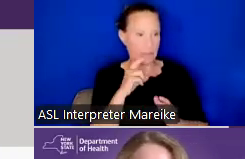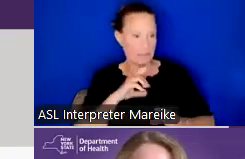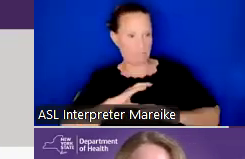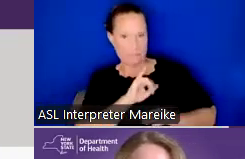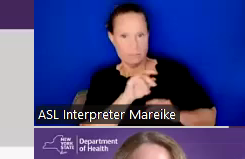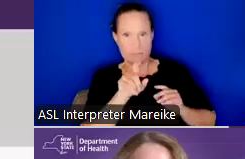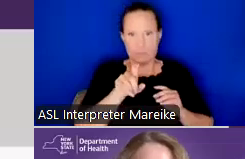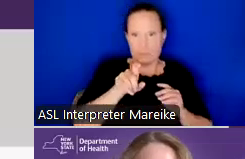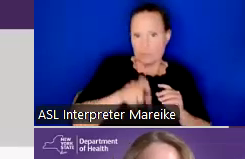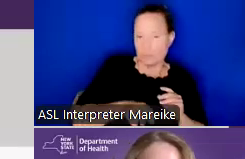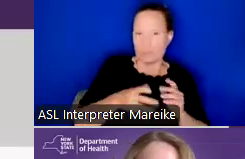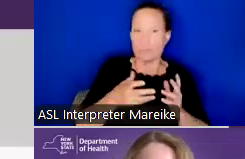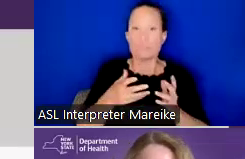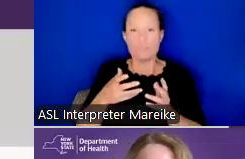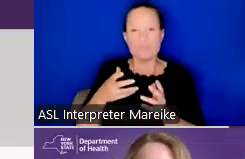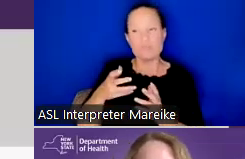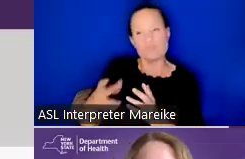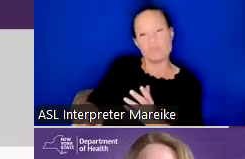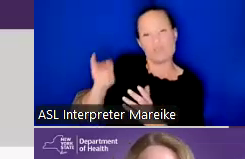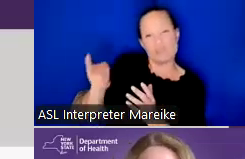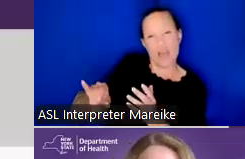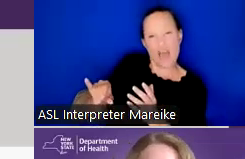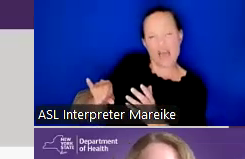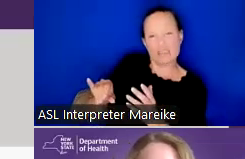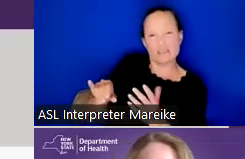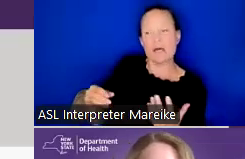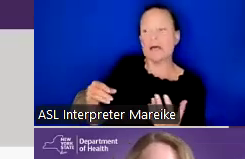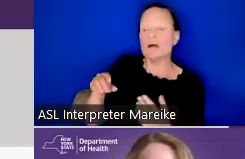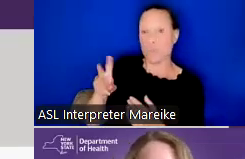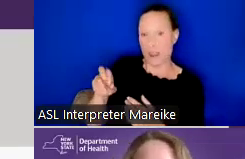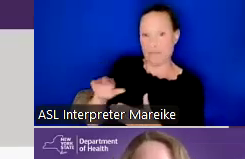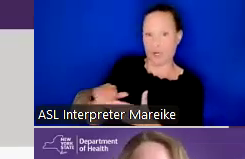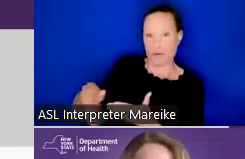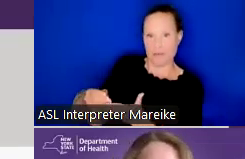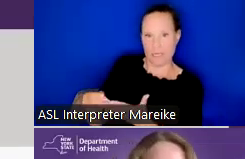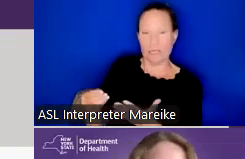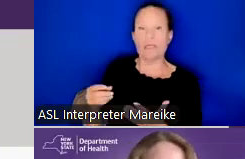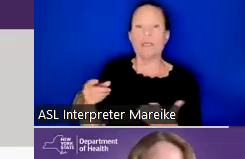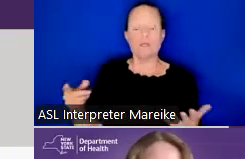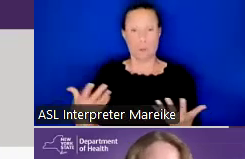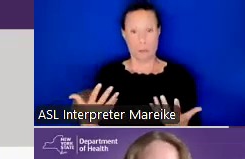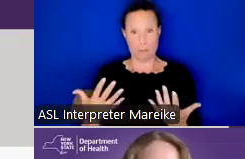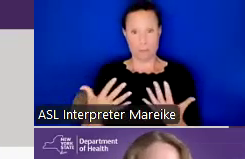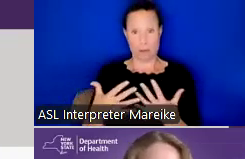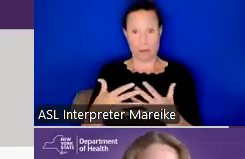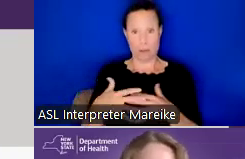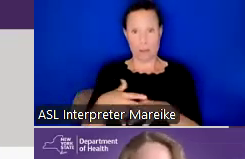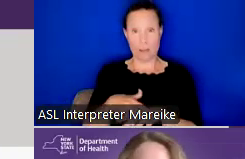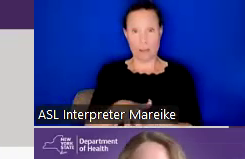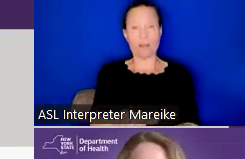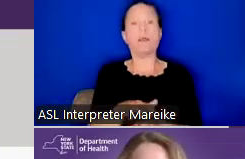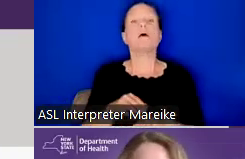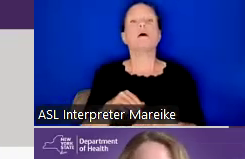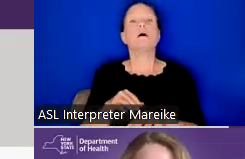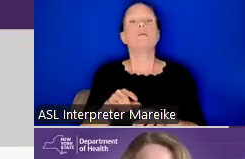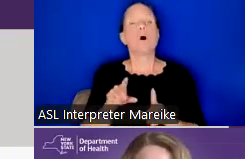being used, right? So I think the point of braiding funding is to be able to pull it apart, right? And know this is paid for by the grant, this